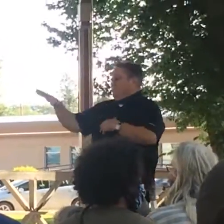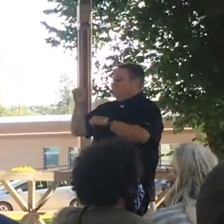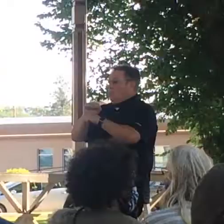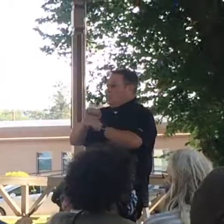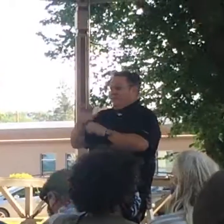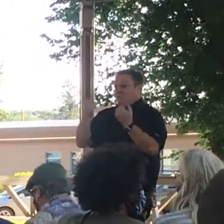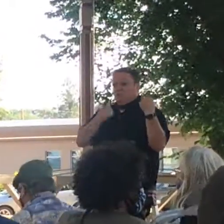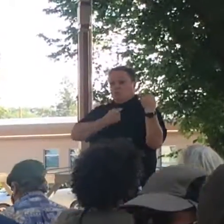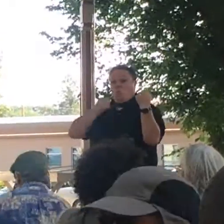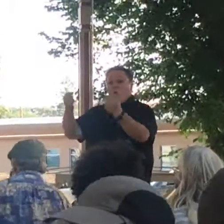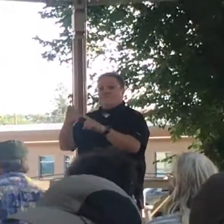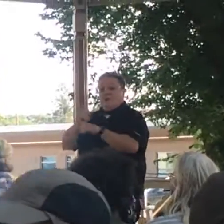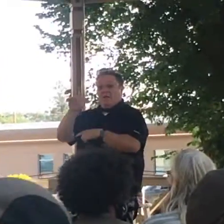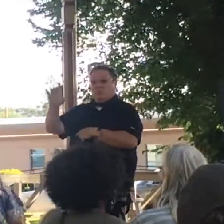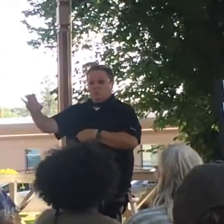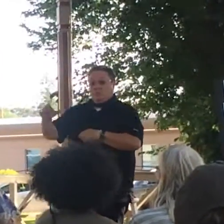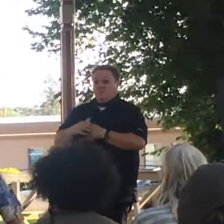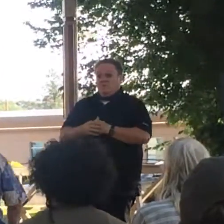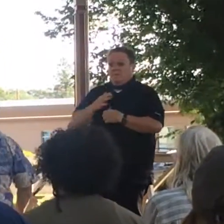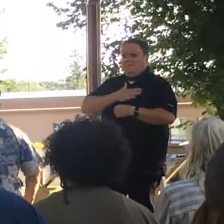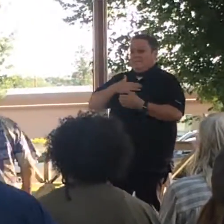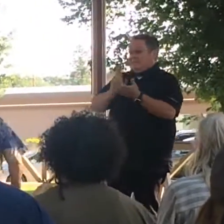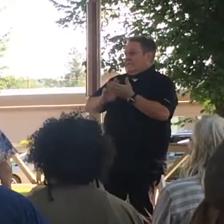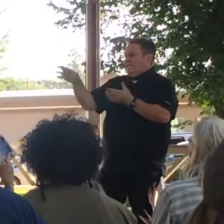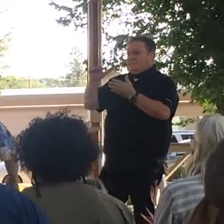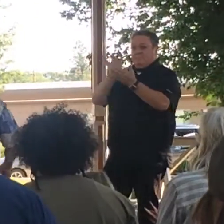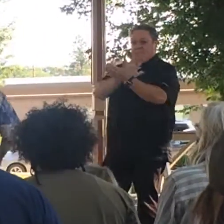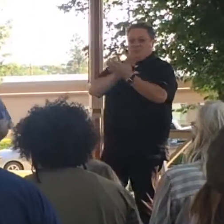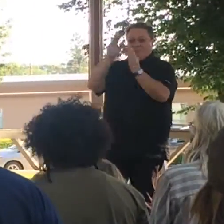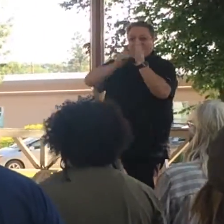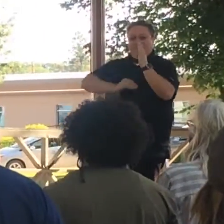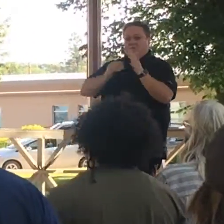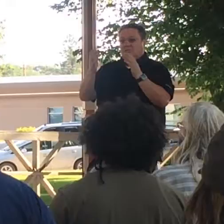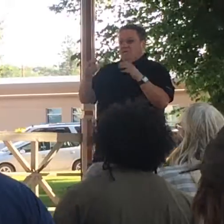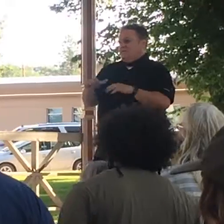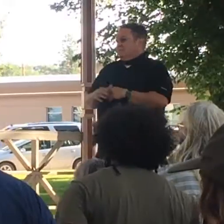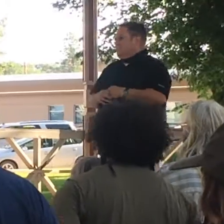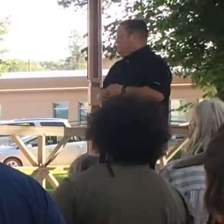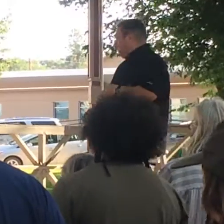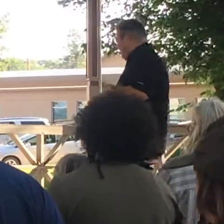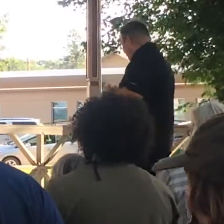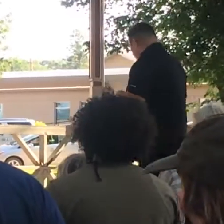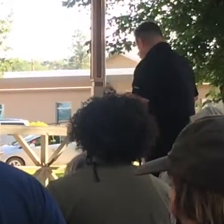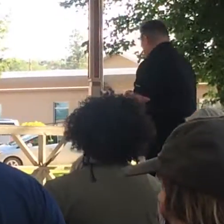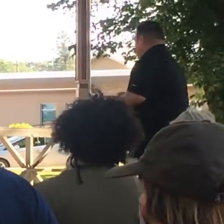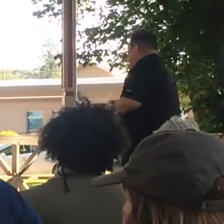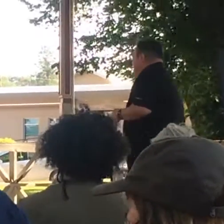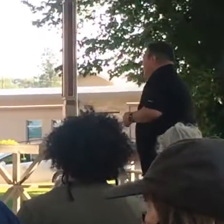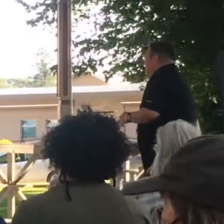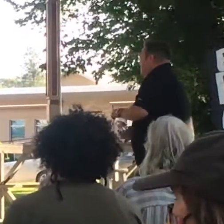He drove all the way here from Las Cruces, so please sign his petition if you get a chance. Thank you so much. Woo! Our next speaker